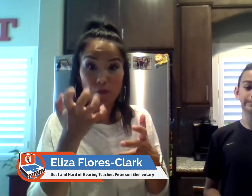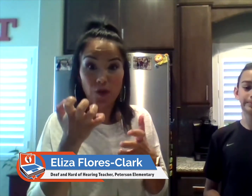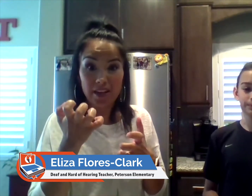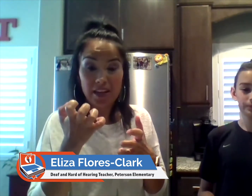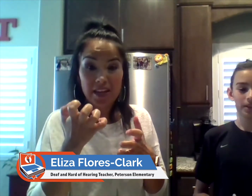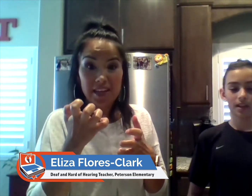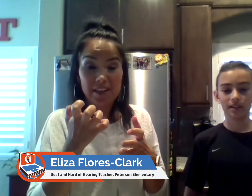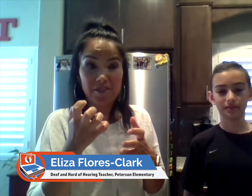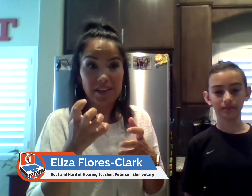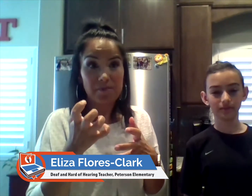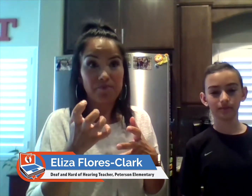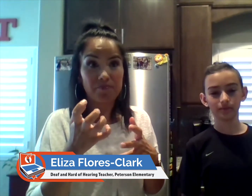to even